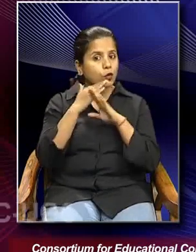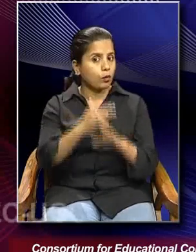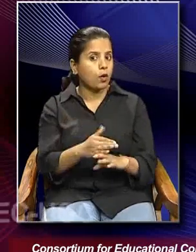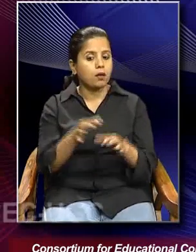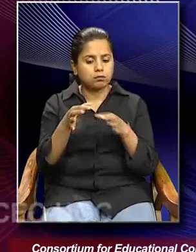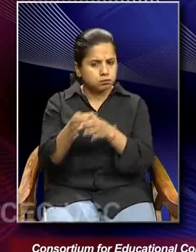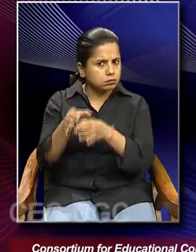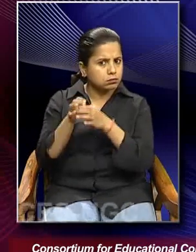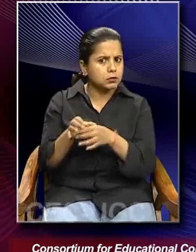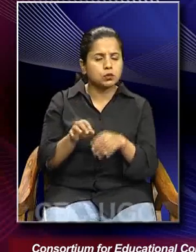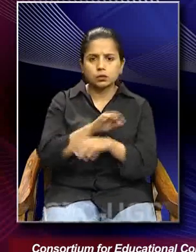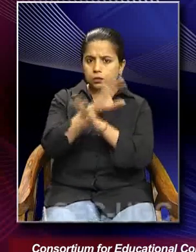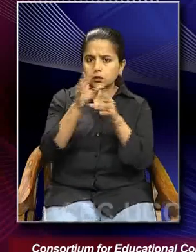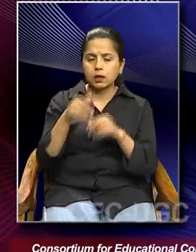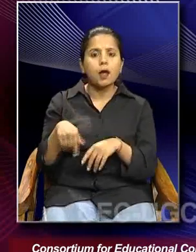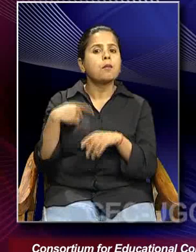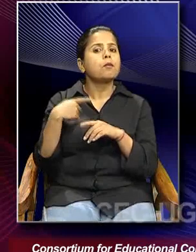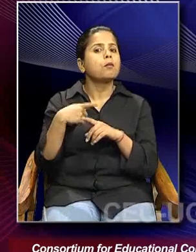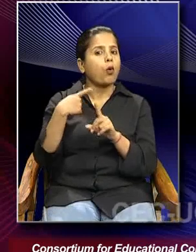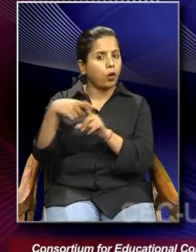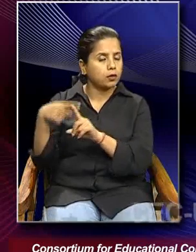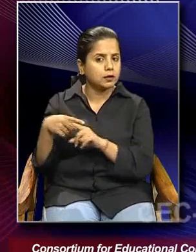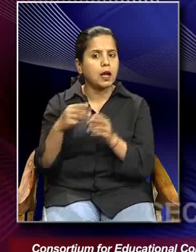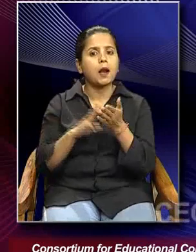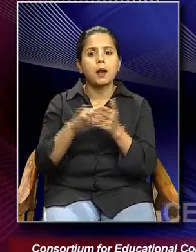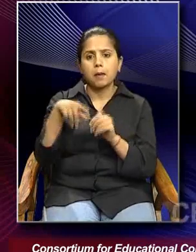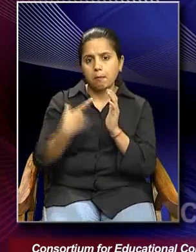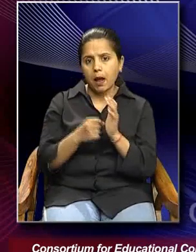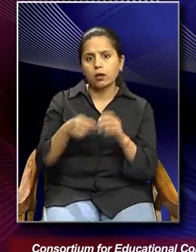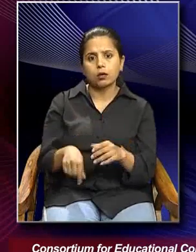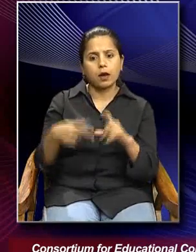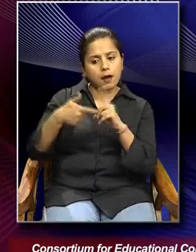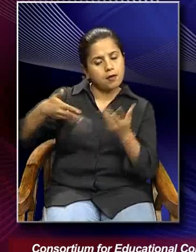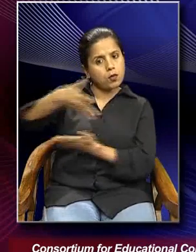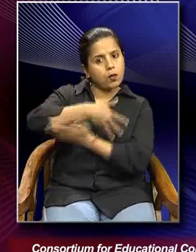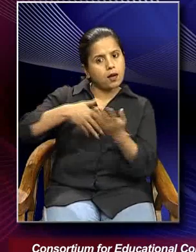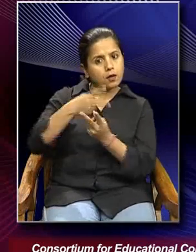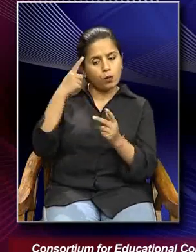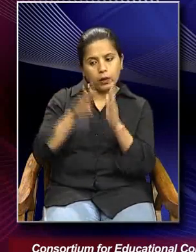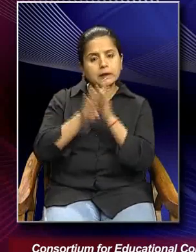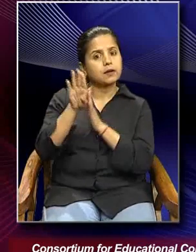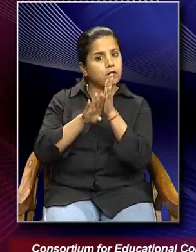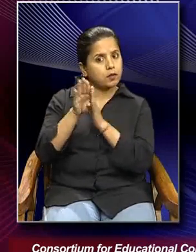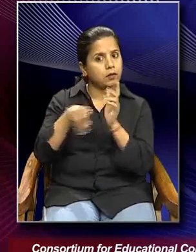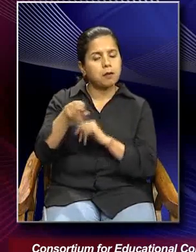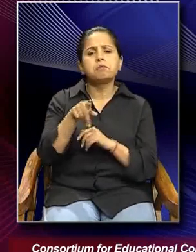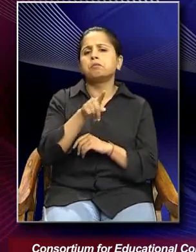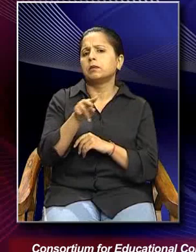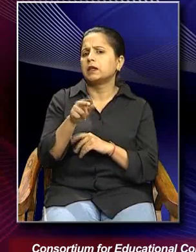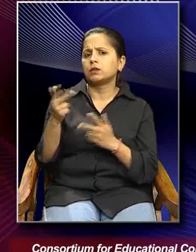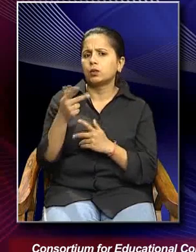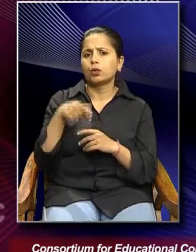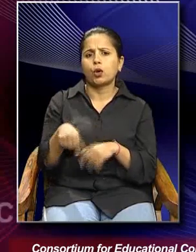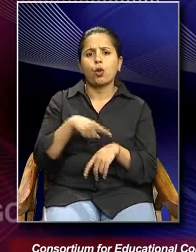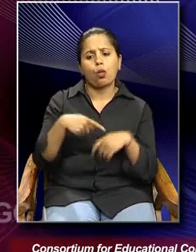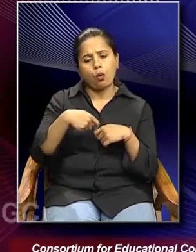minorities. So all these kind of positive macro environment, conducive environment for development would mean that over the